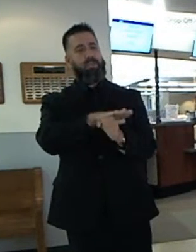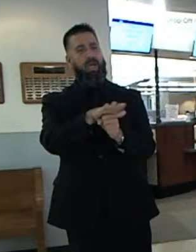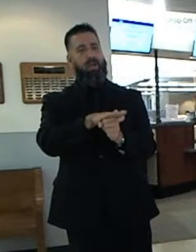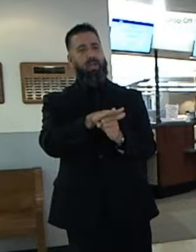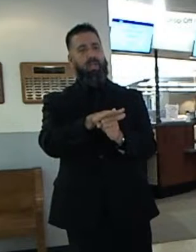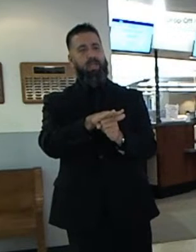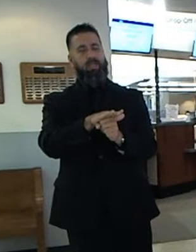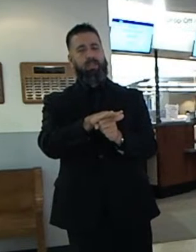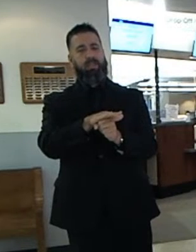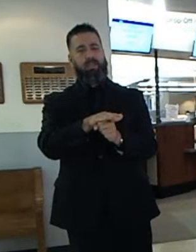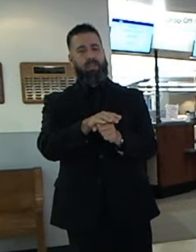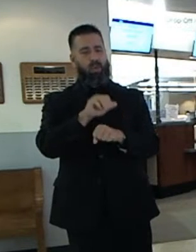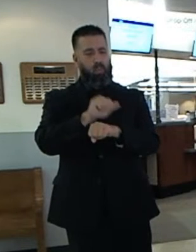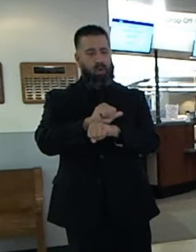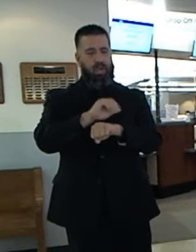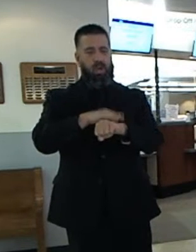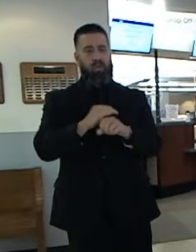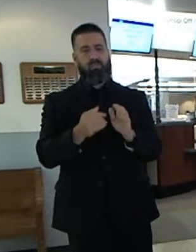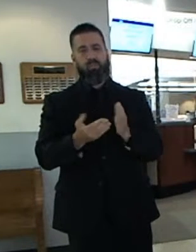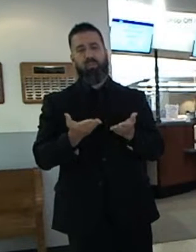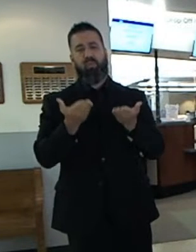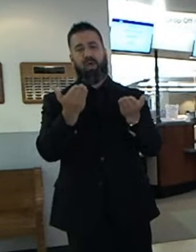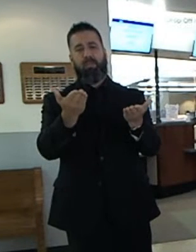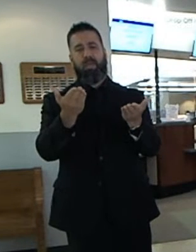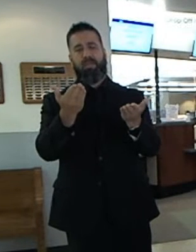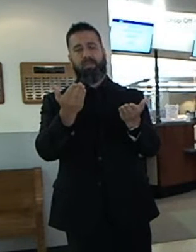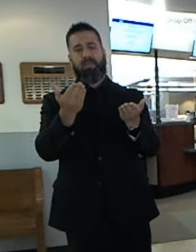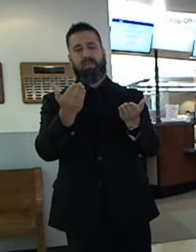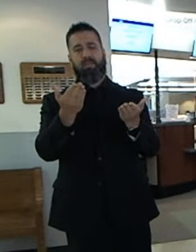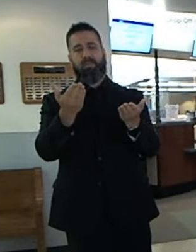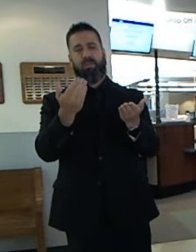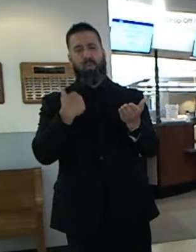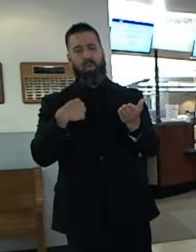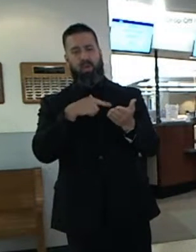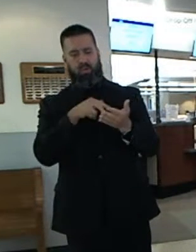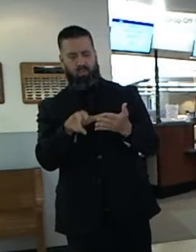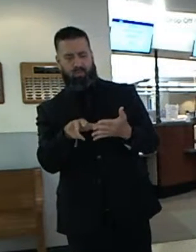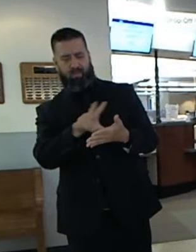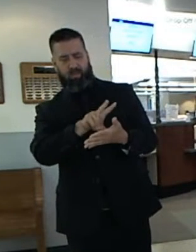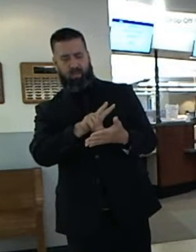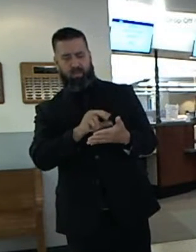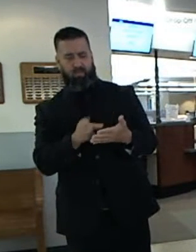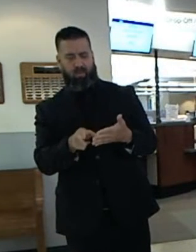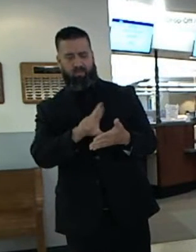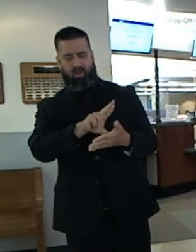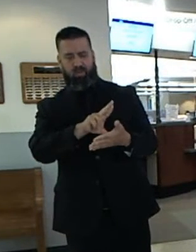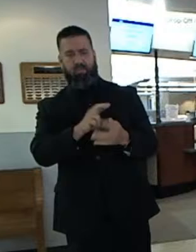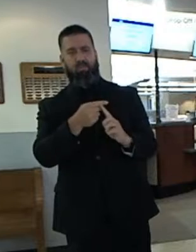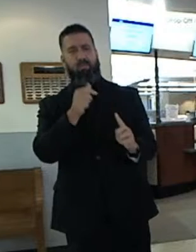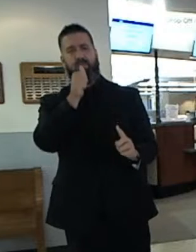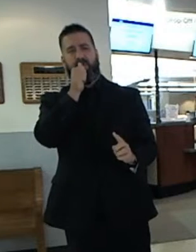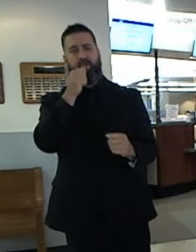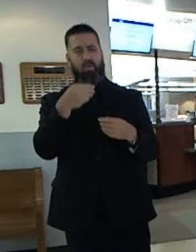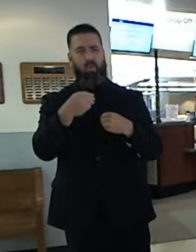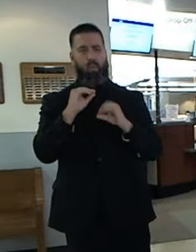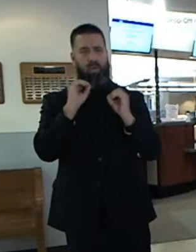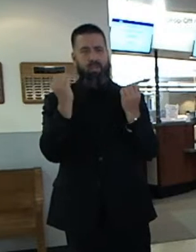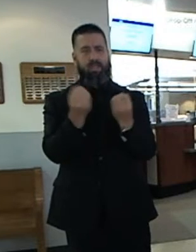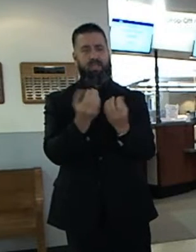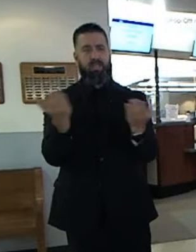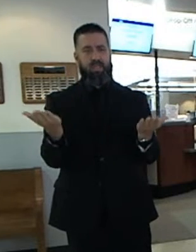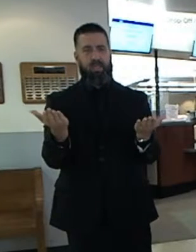have some recommendations that we're reviewing from a private organization here in town